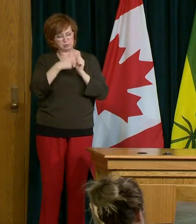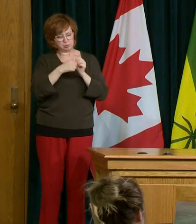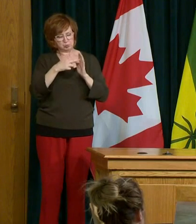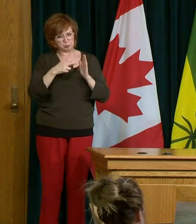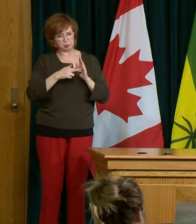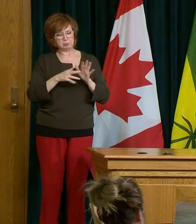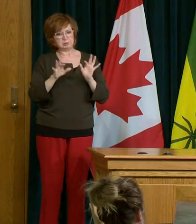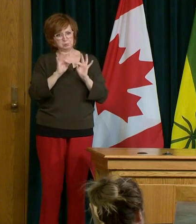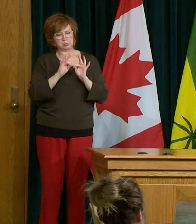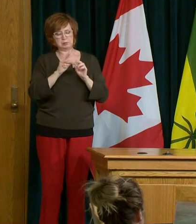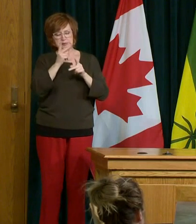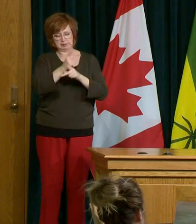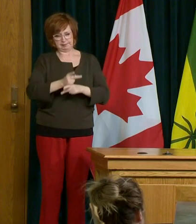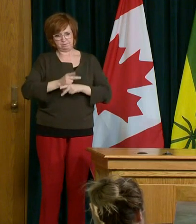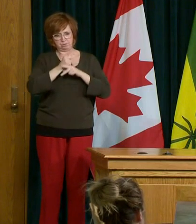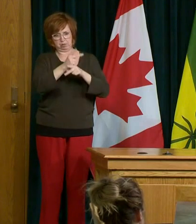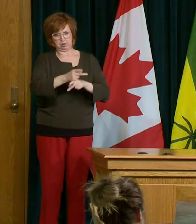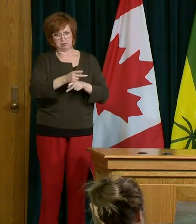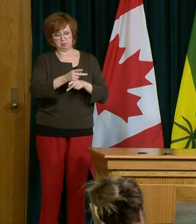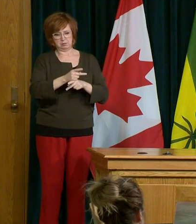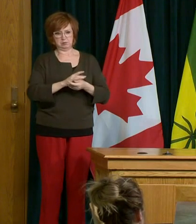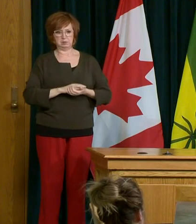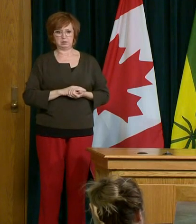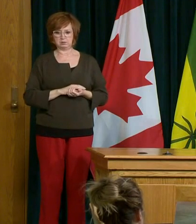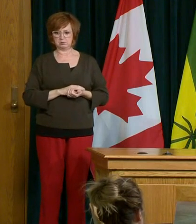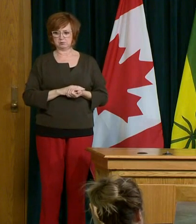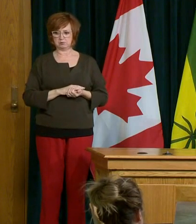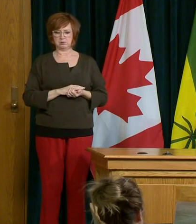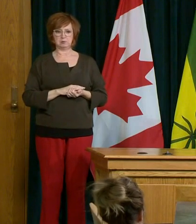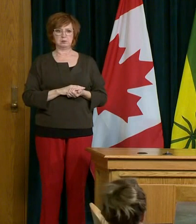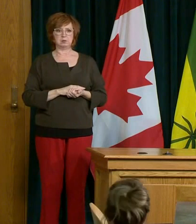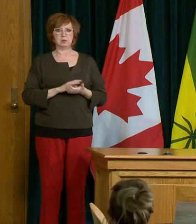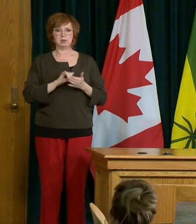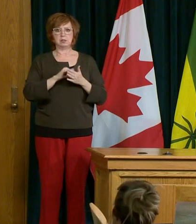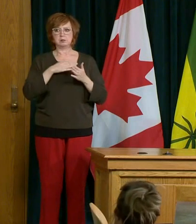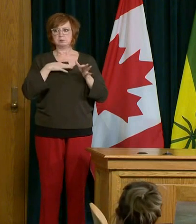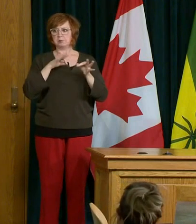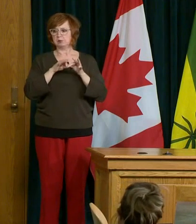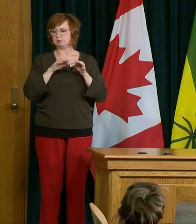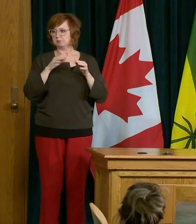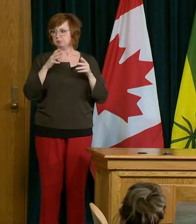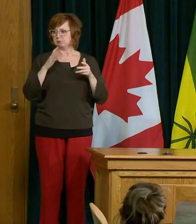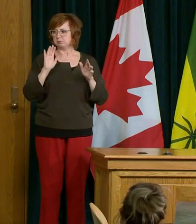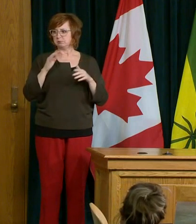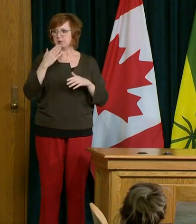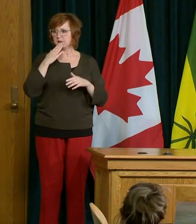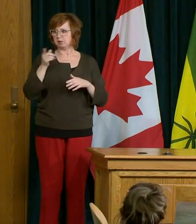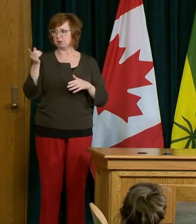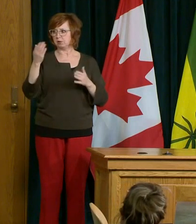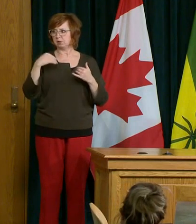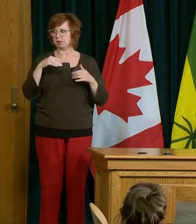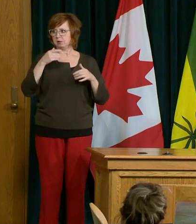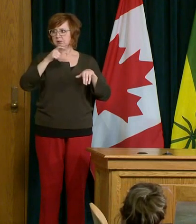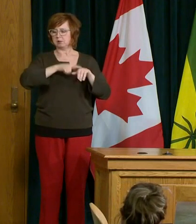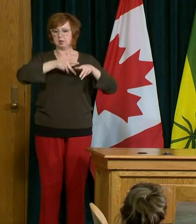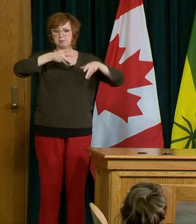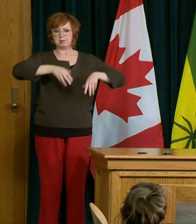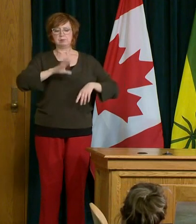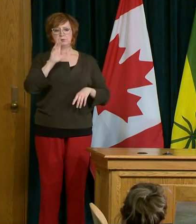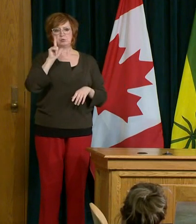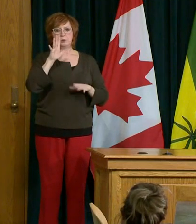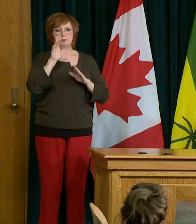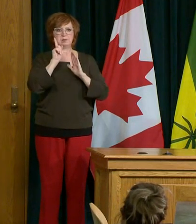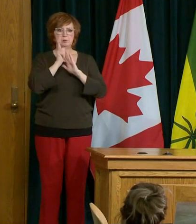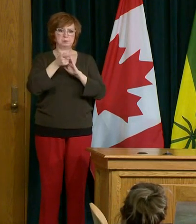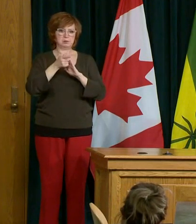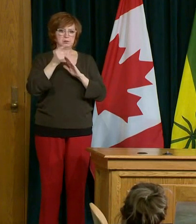guidelines and precautions. So that is my update for today. Thank you. Thank you, Doctor. We now have about 25 minutes or half an